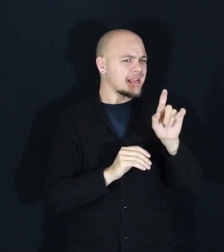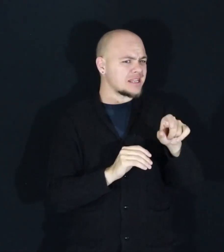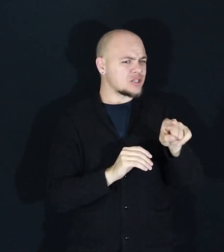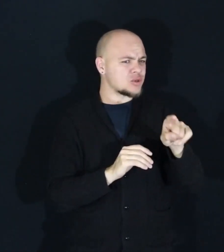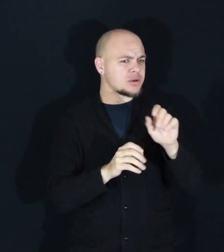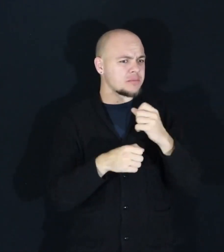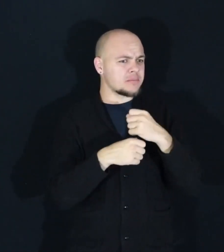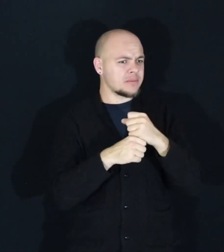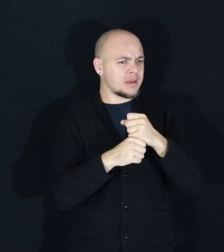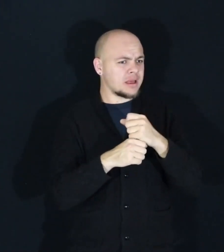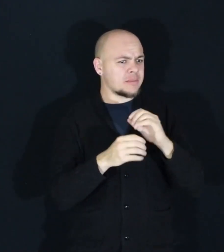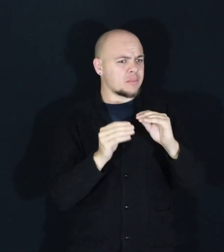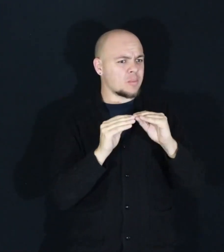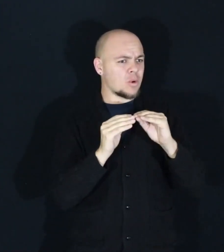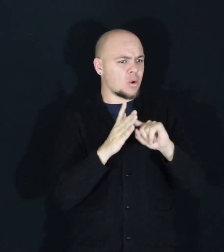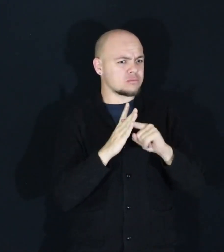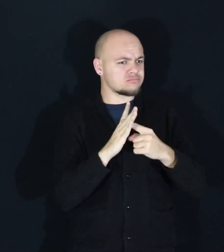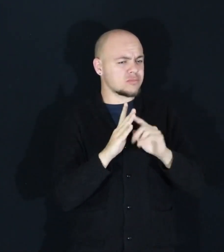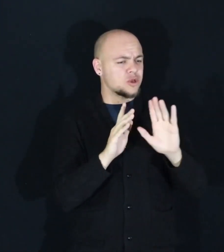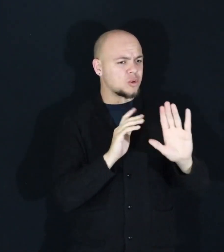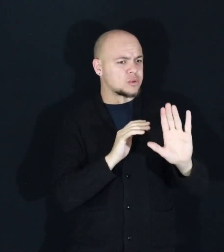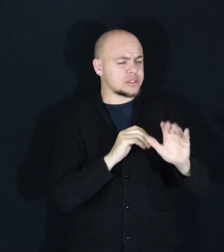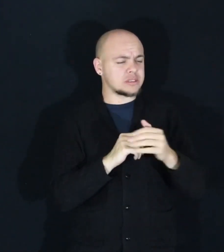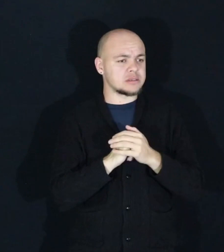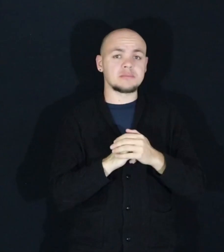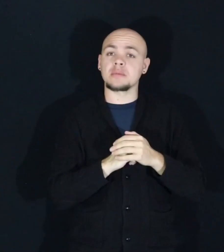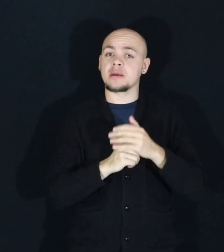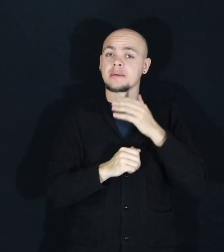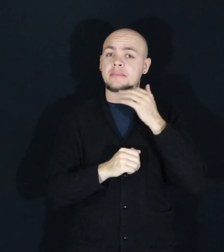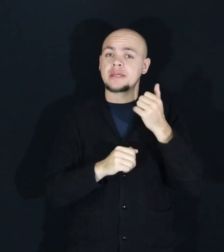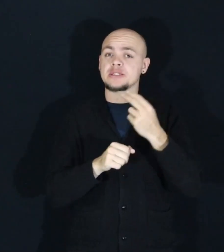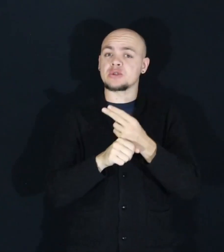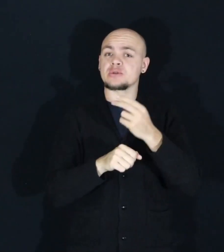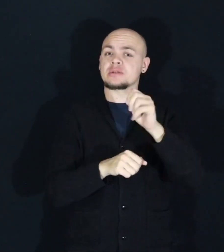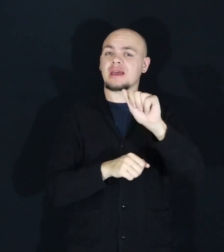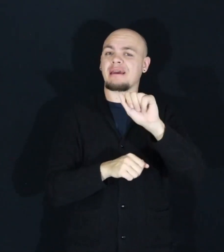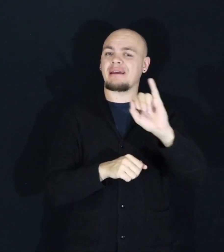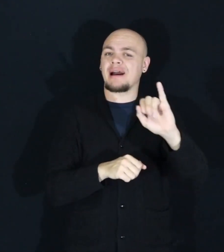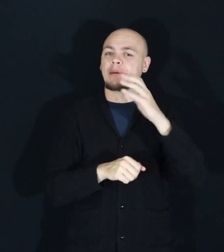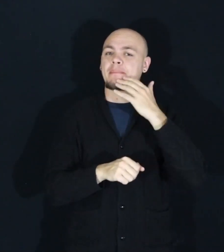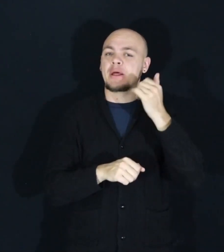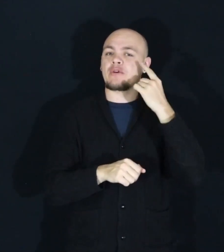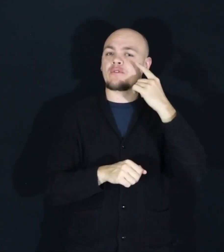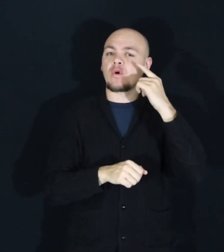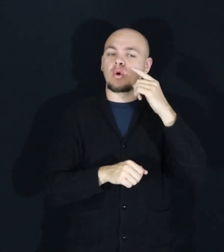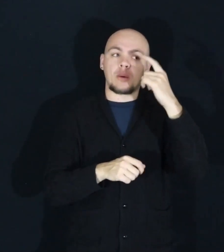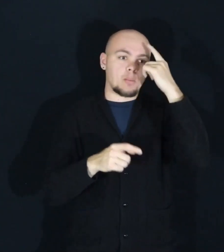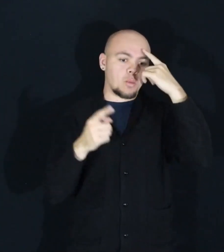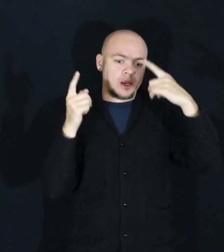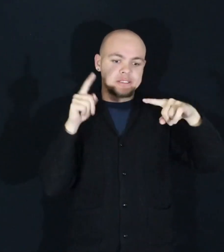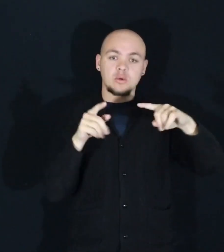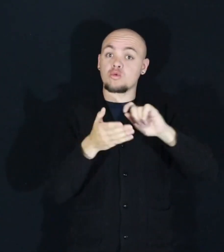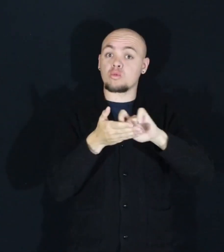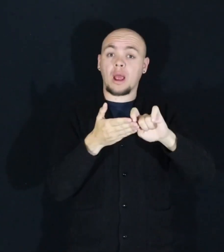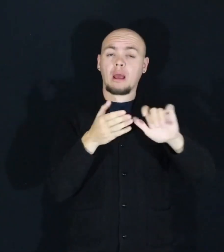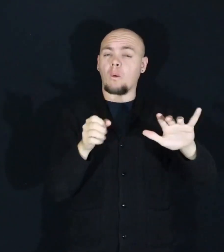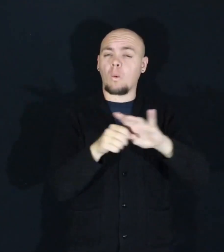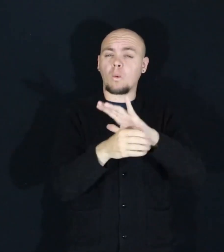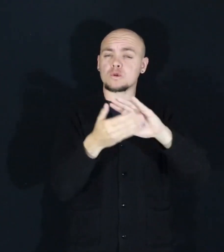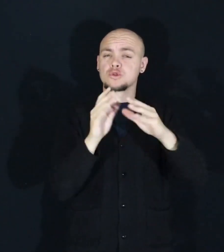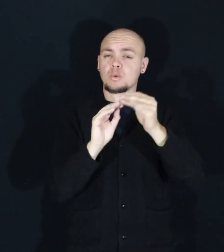it was. But I'd say in this case, it's best to use AI for brainstorming. I wouldn't suggest using it to write your entire